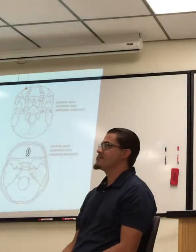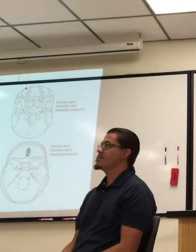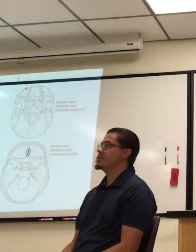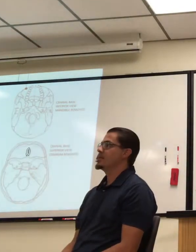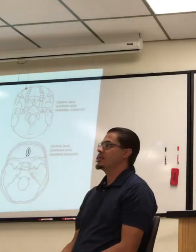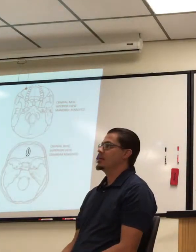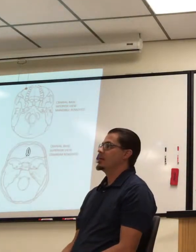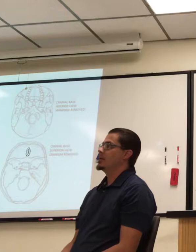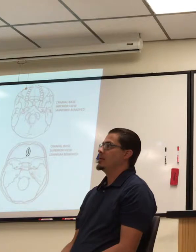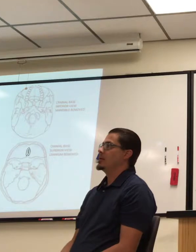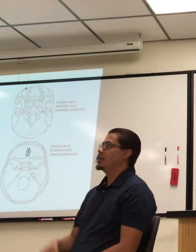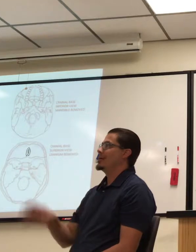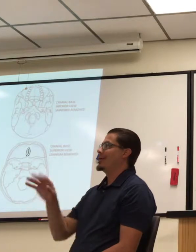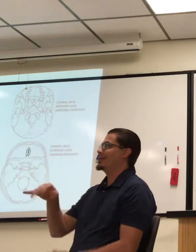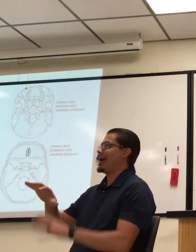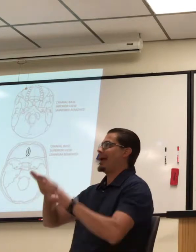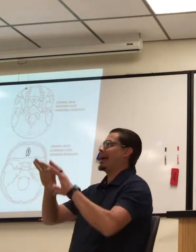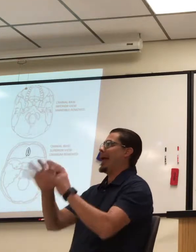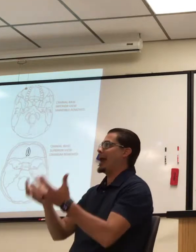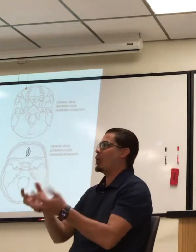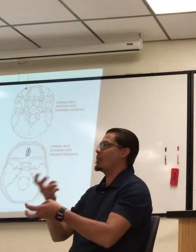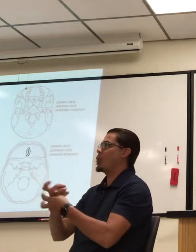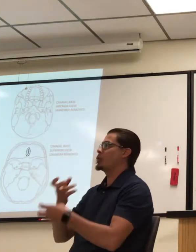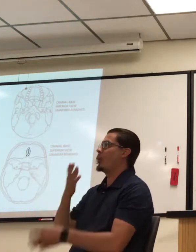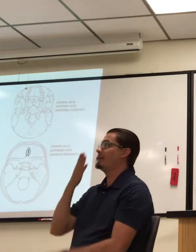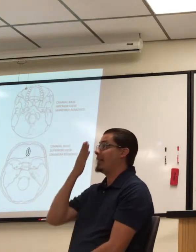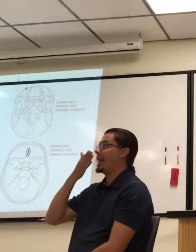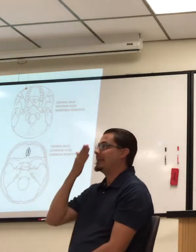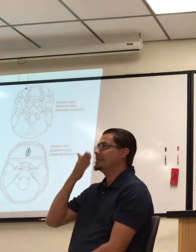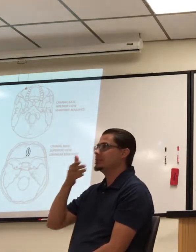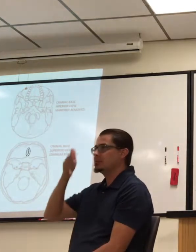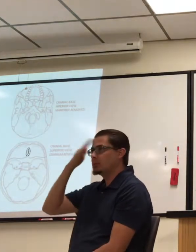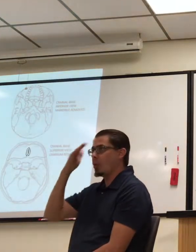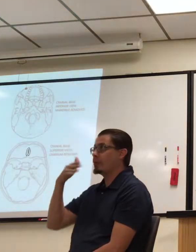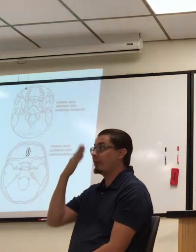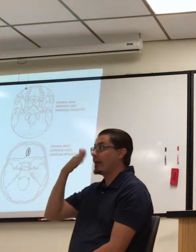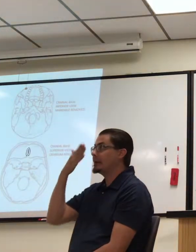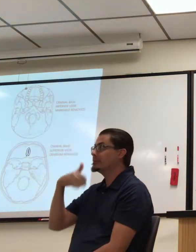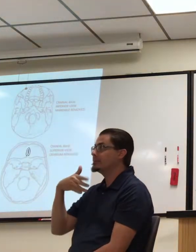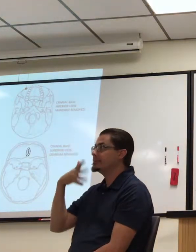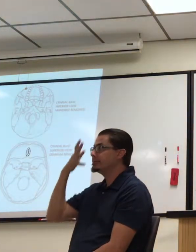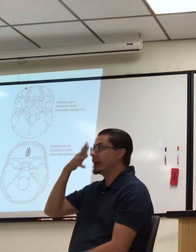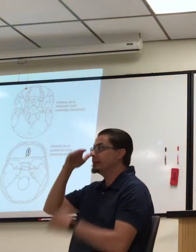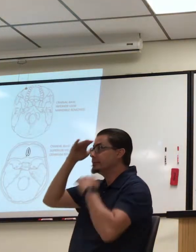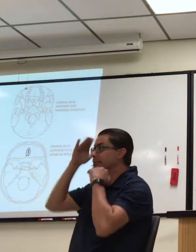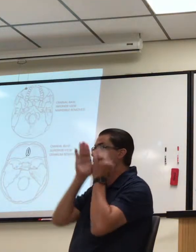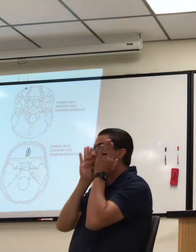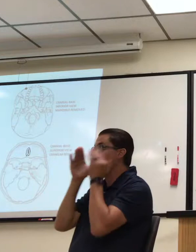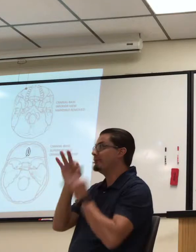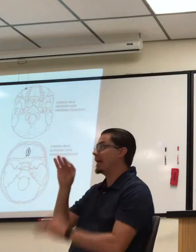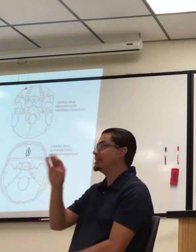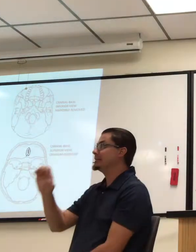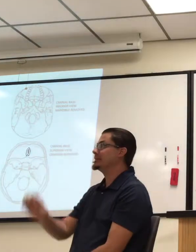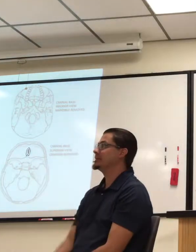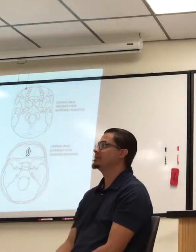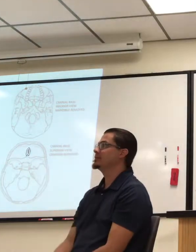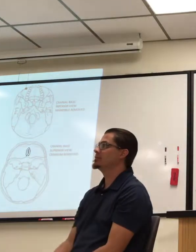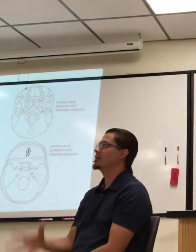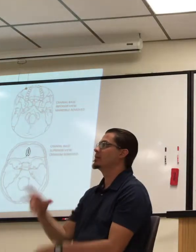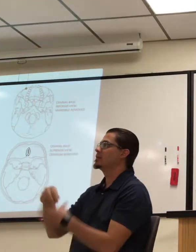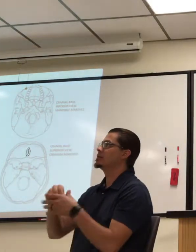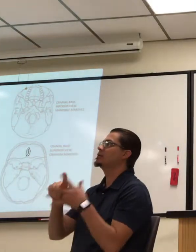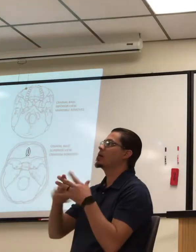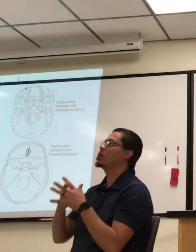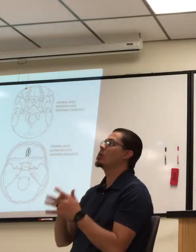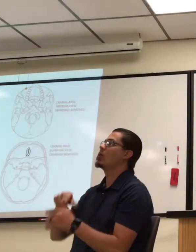Just as a category of bones. So your face, I mean, you know what your face is, your face. So that includes, starting with the lower